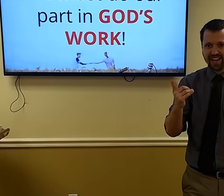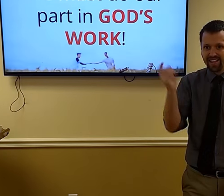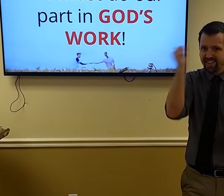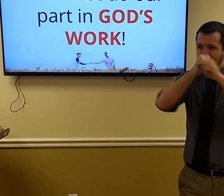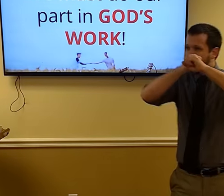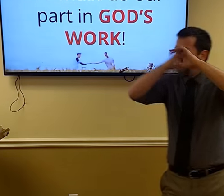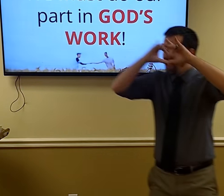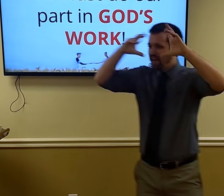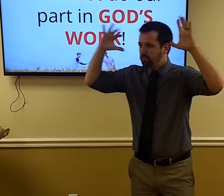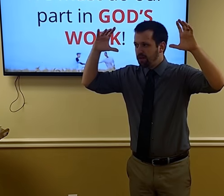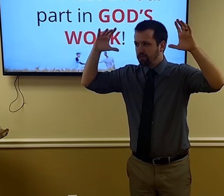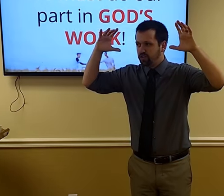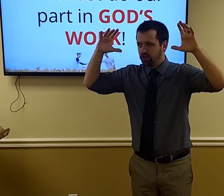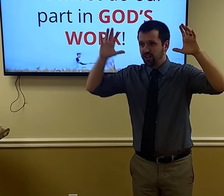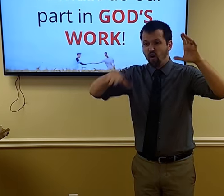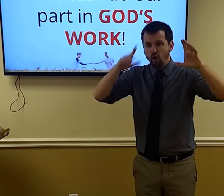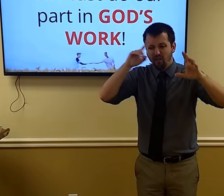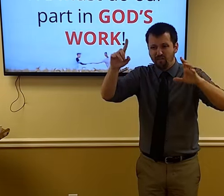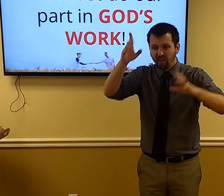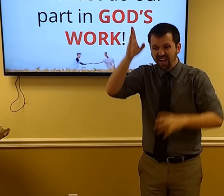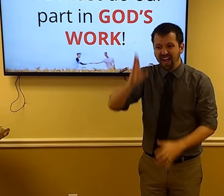That's the big picture. Now, for God,